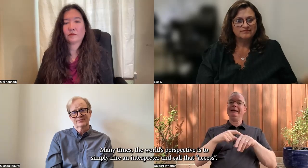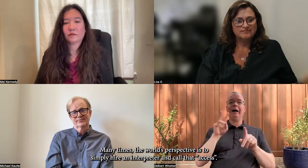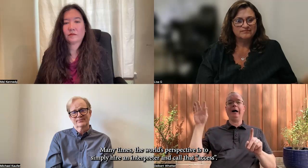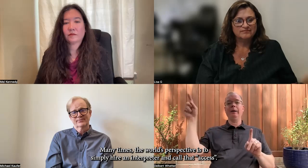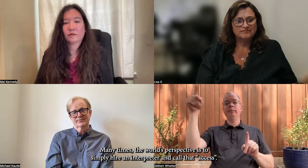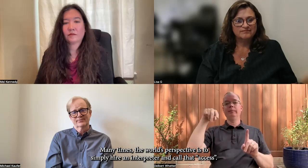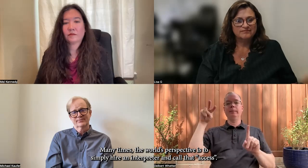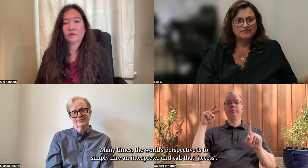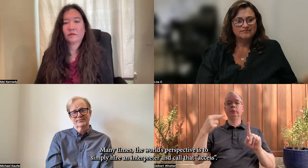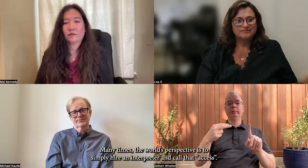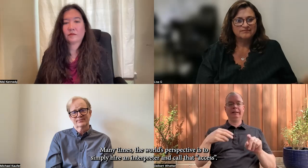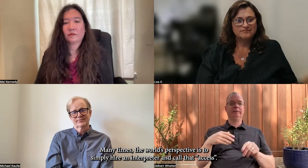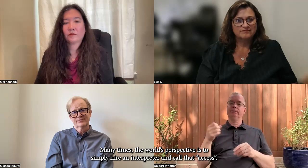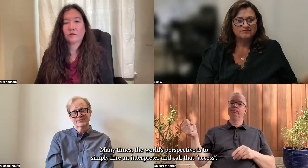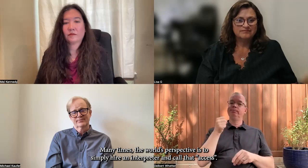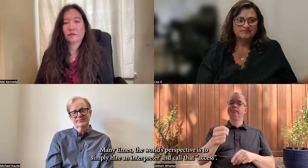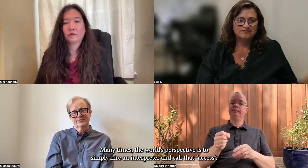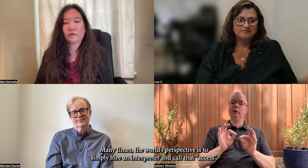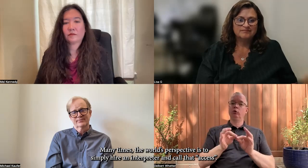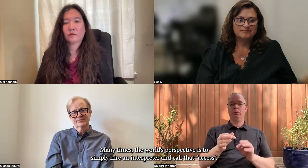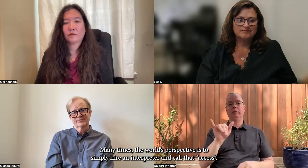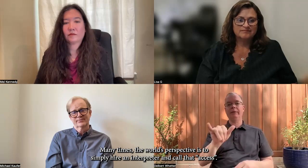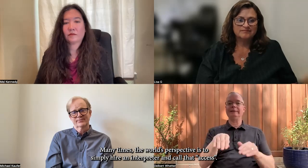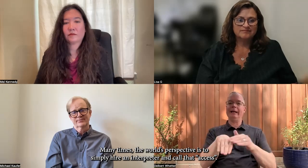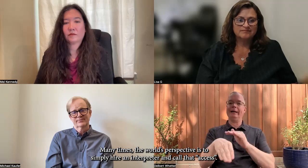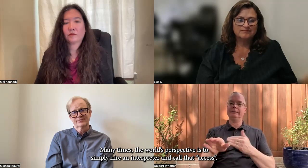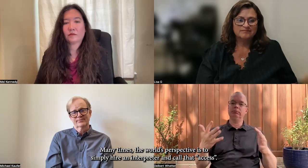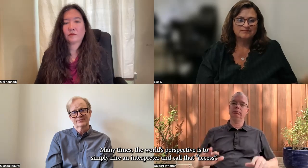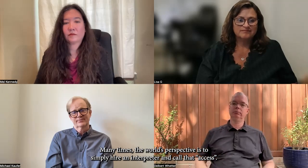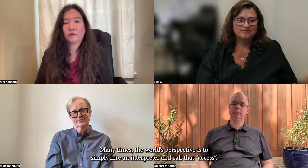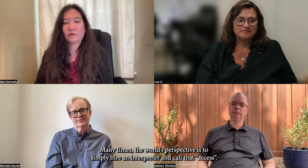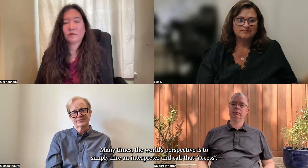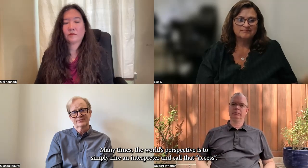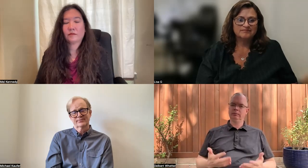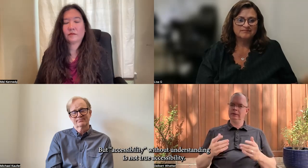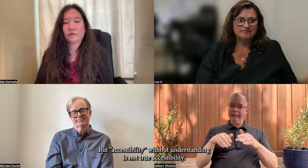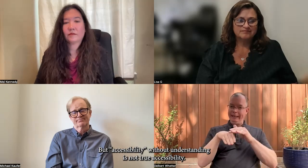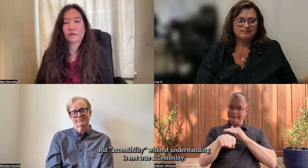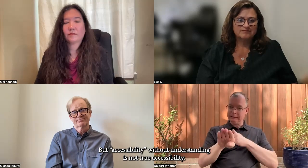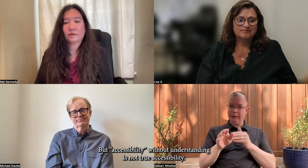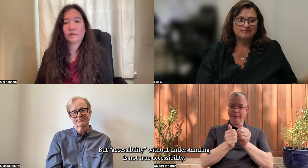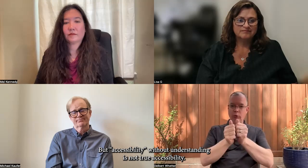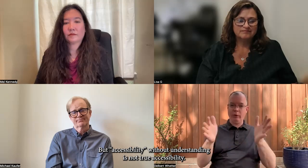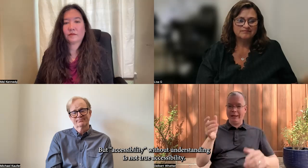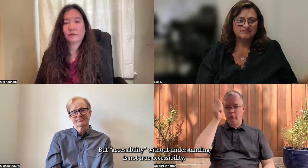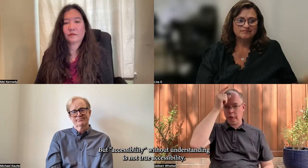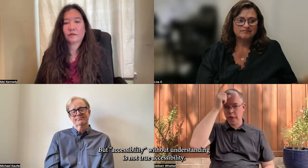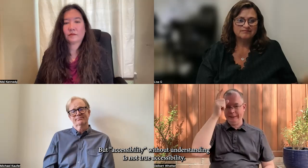Many times, the world's perspective is to simply hire an interpreter and call that access. But accessibility without